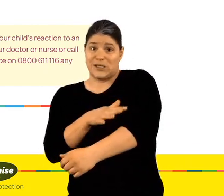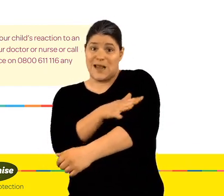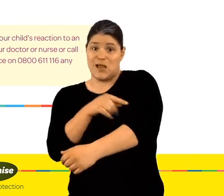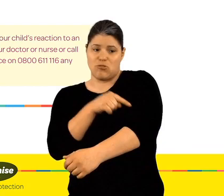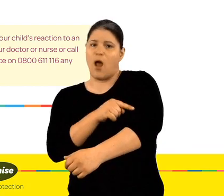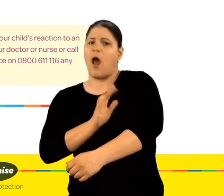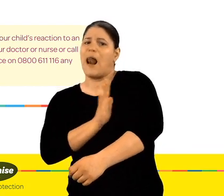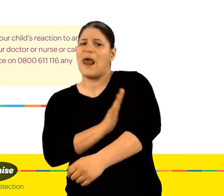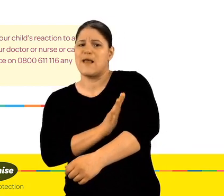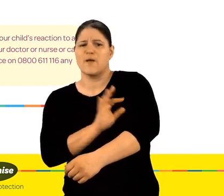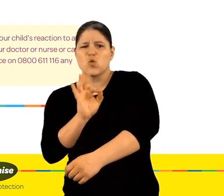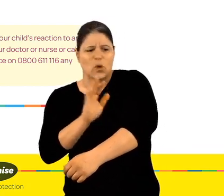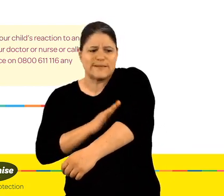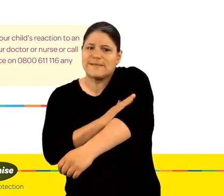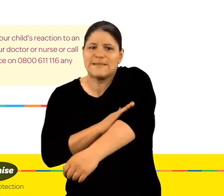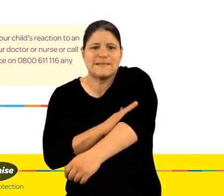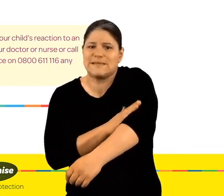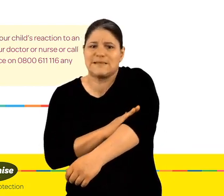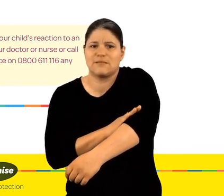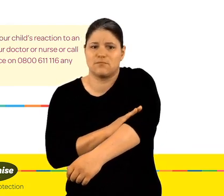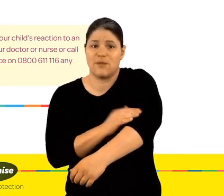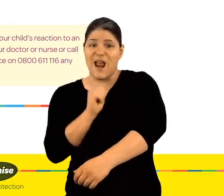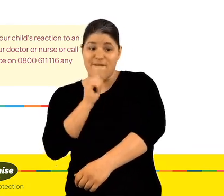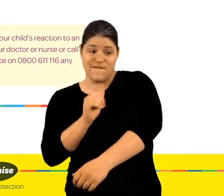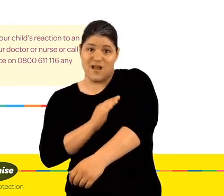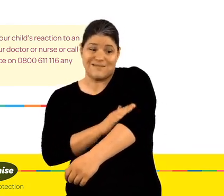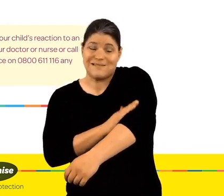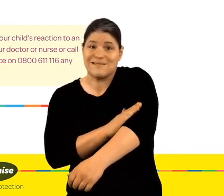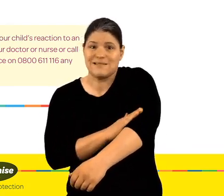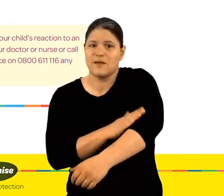Don't rub the injection site because this may make the reaction worse.